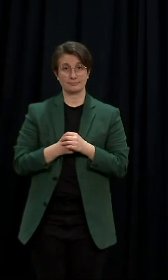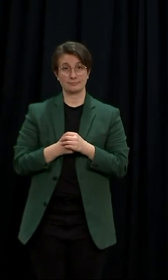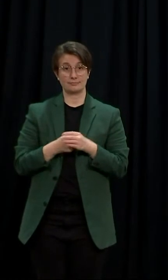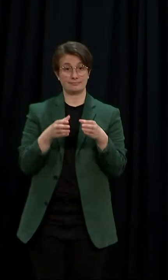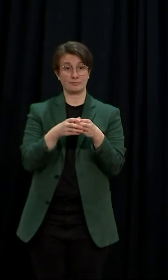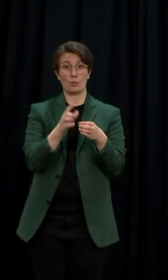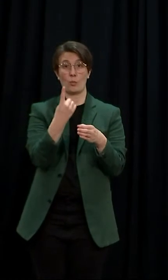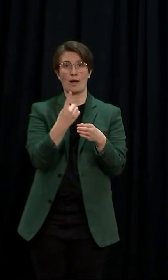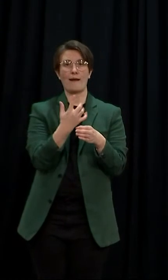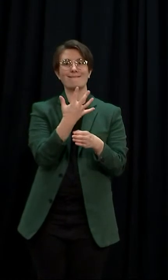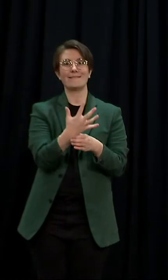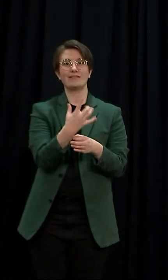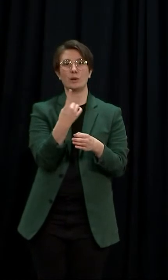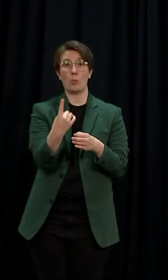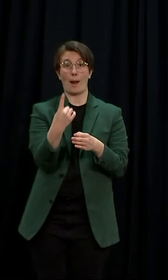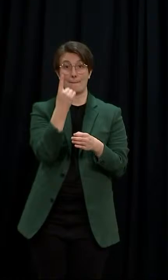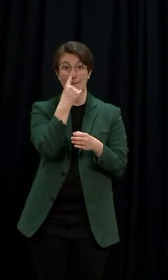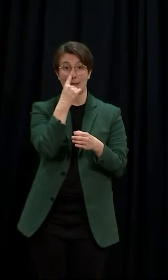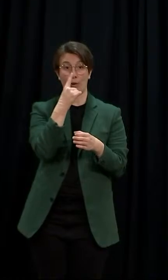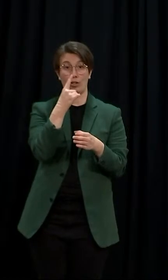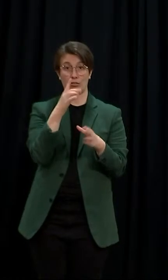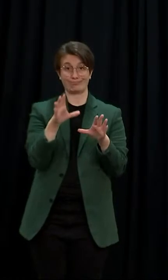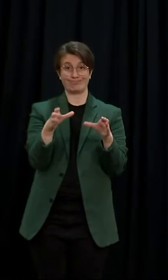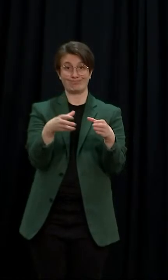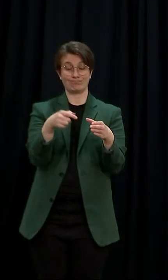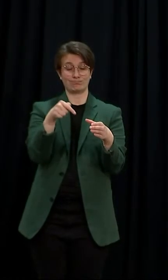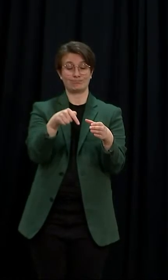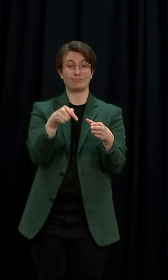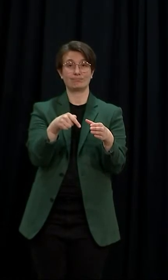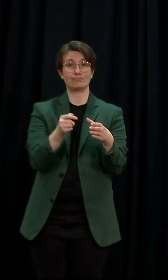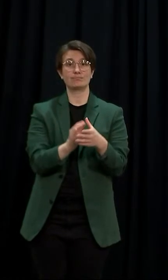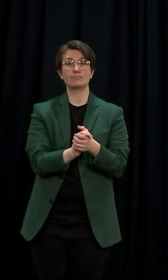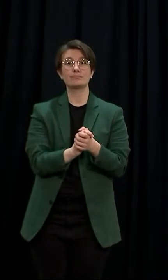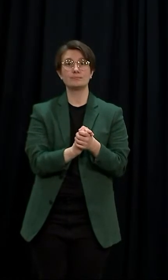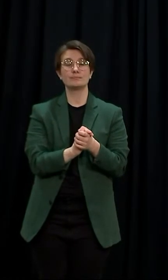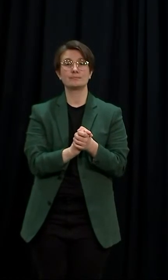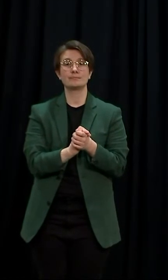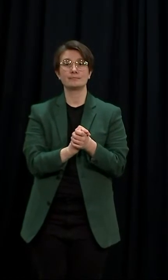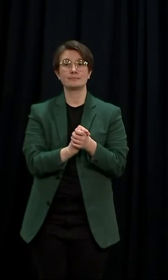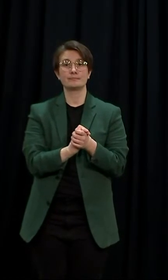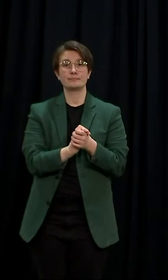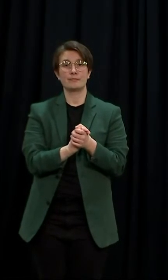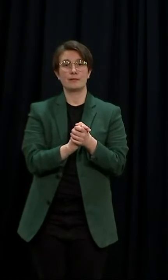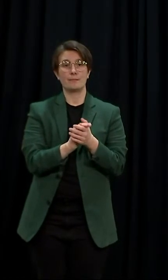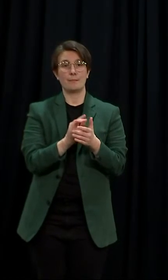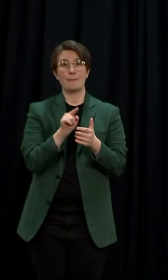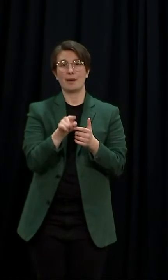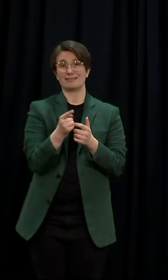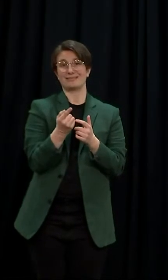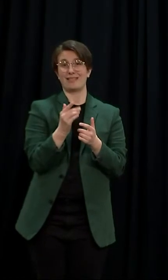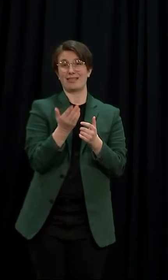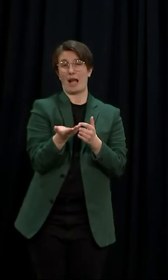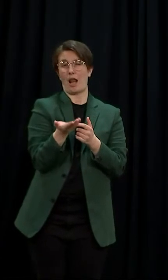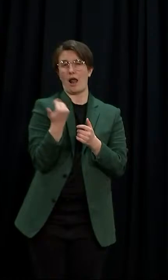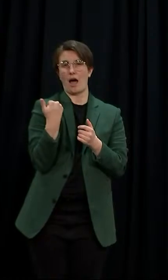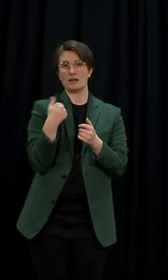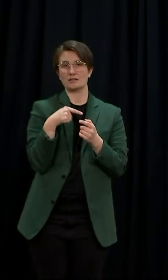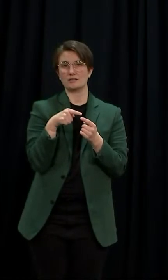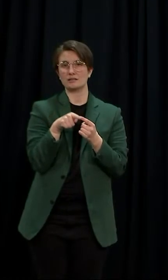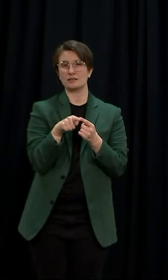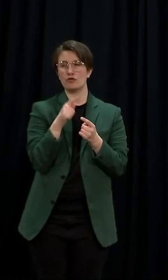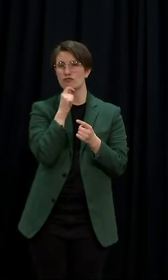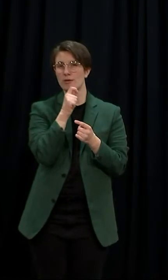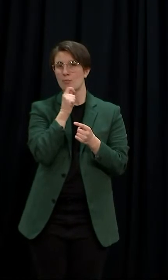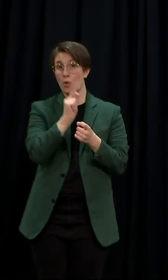got 51 in it, and that the last reported case from that cluster was actually on the